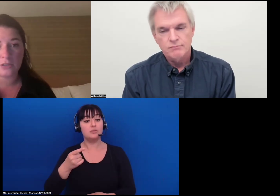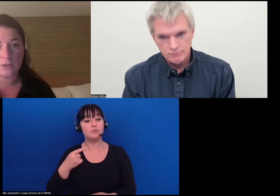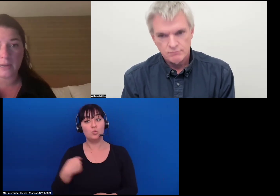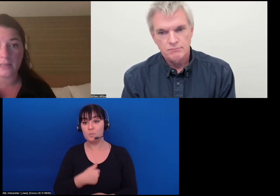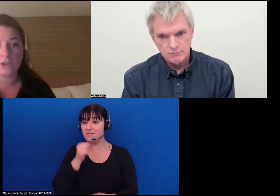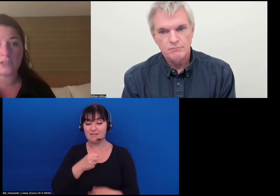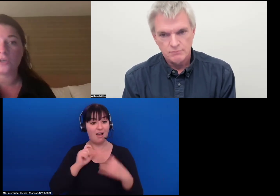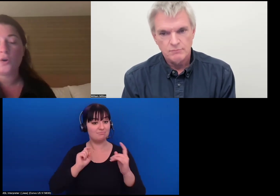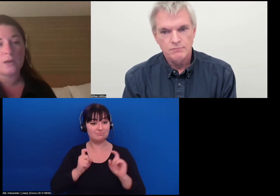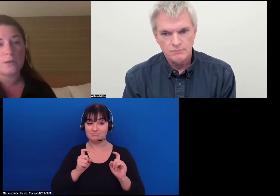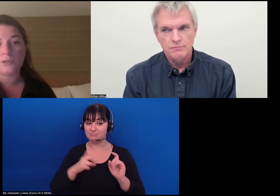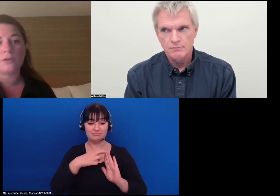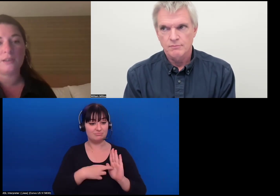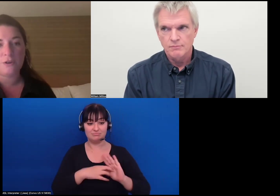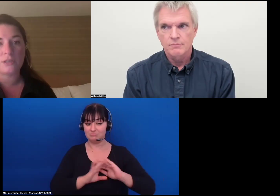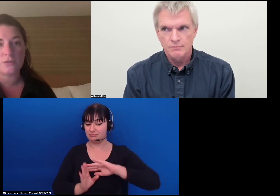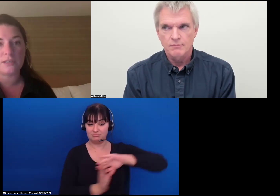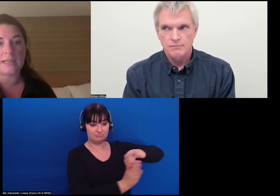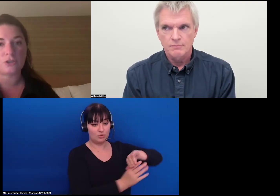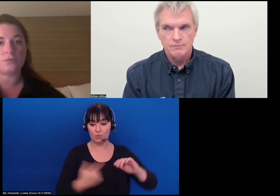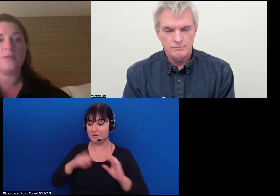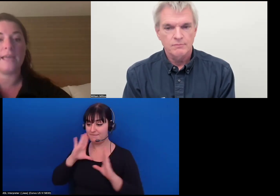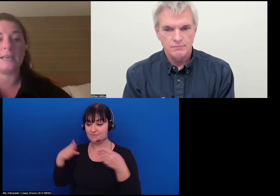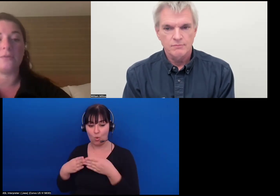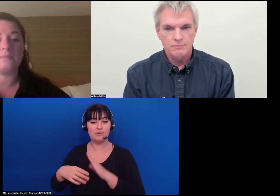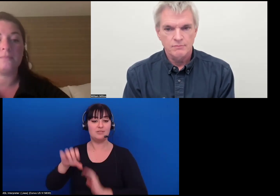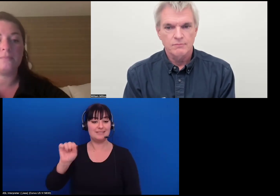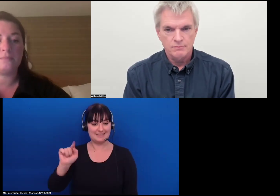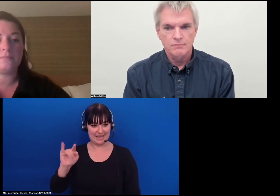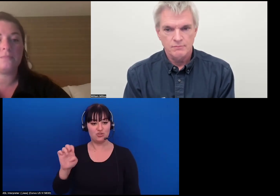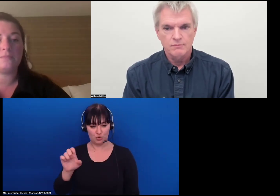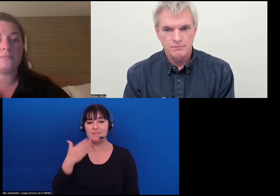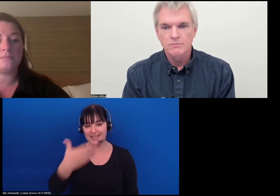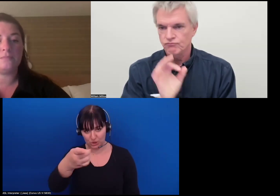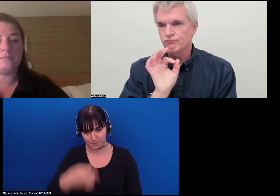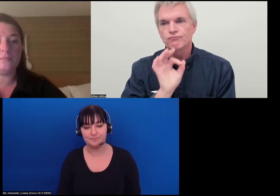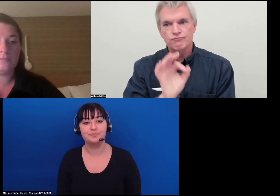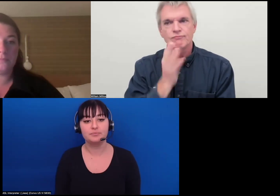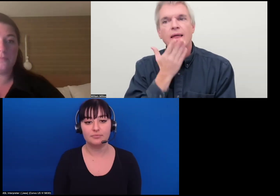any changes to the regulations. We are purely focused on the statute. Thank you.